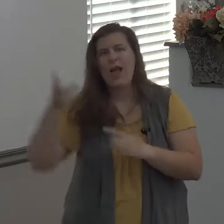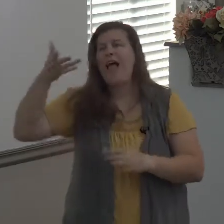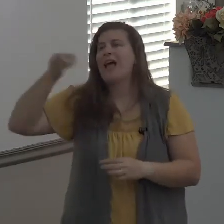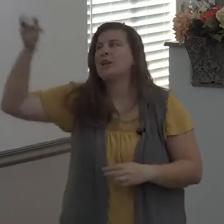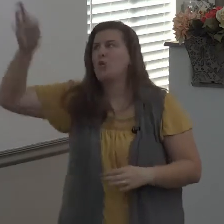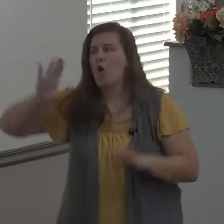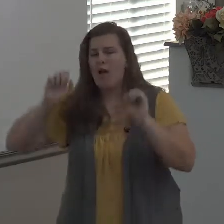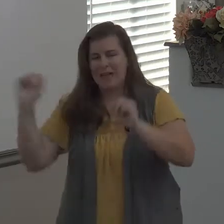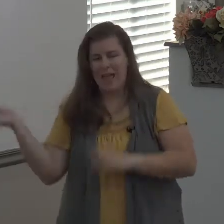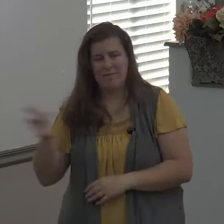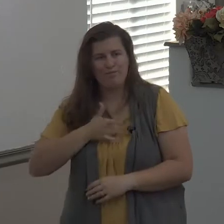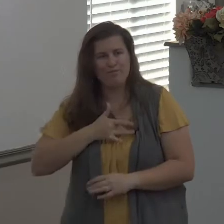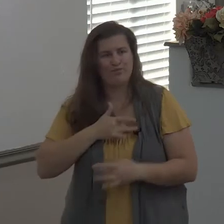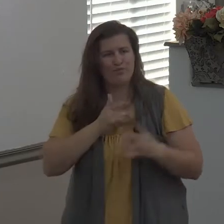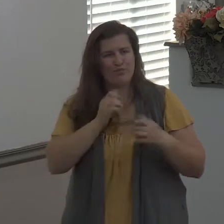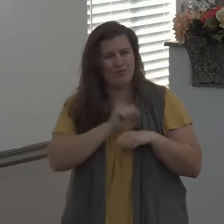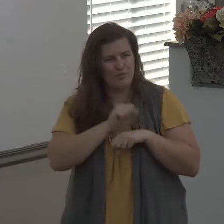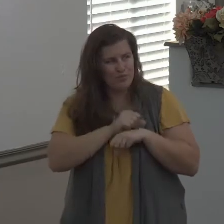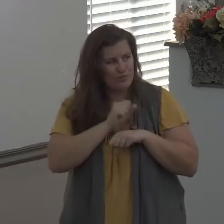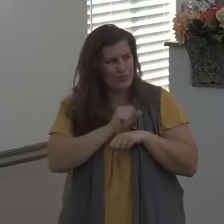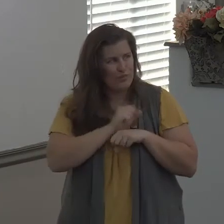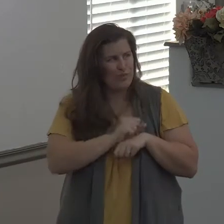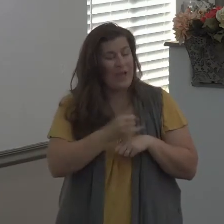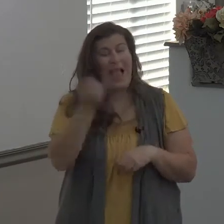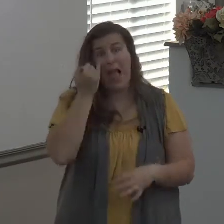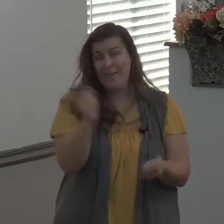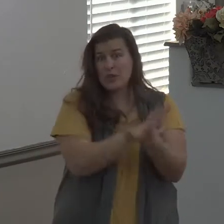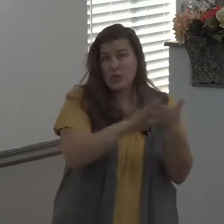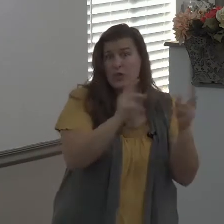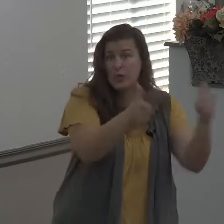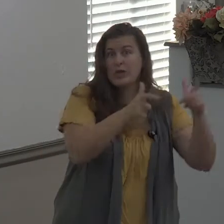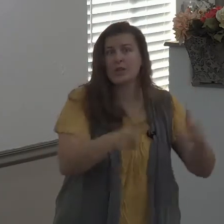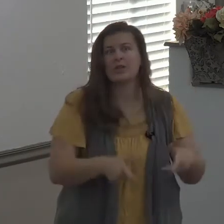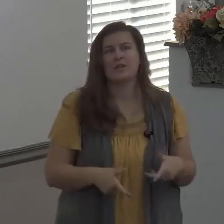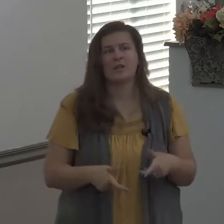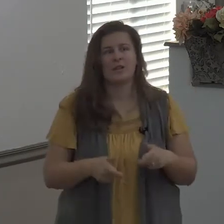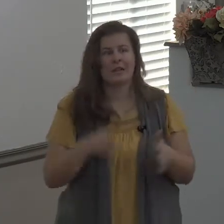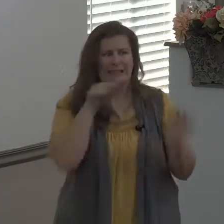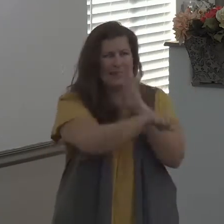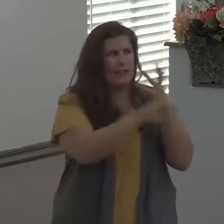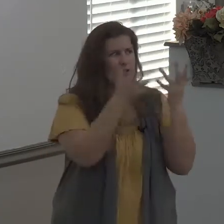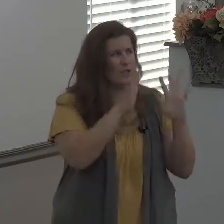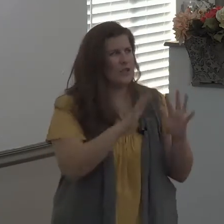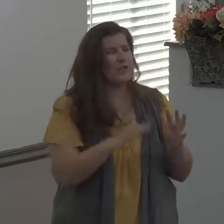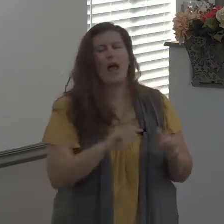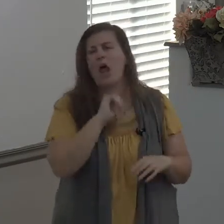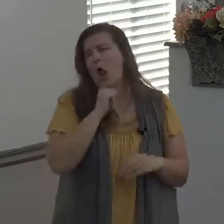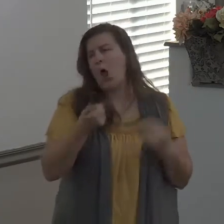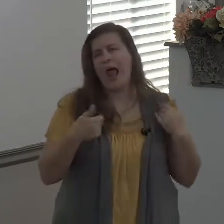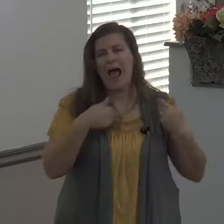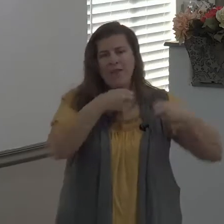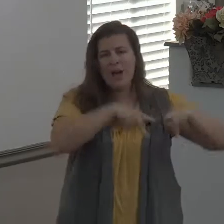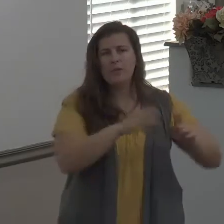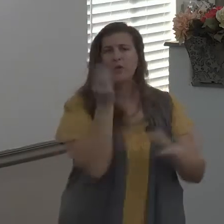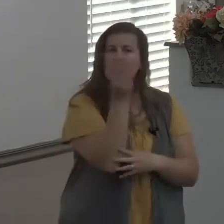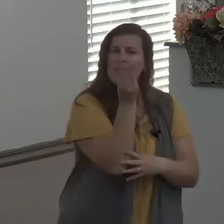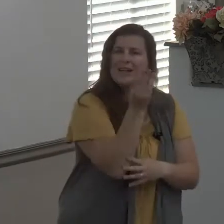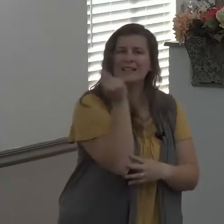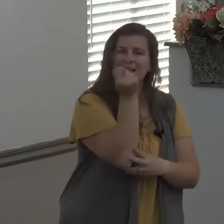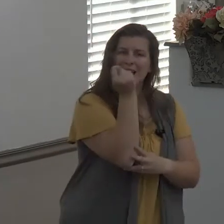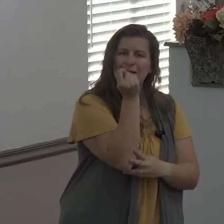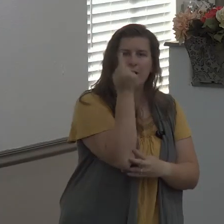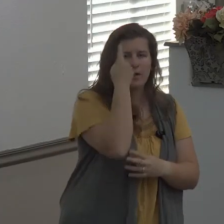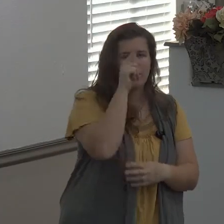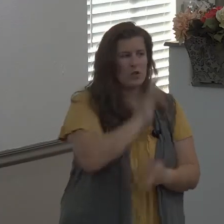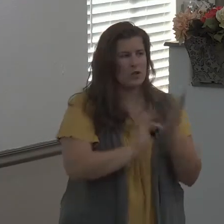hear the word of God. And so that God can wrestle with him. And God can work in his heart. If all I do is destroy him instantly, I'm